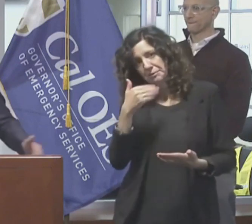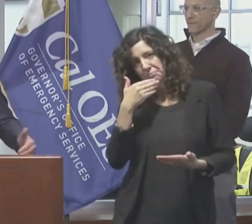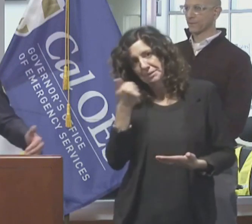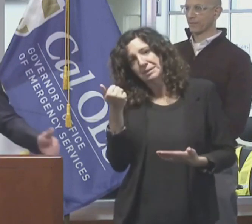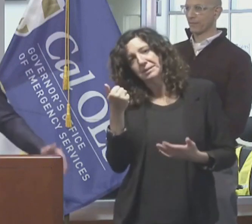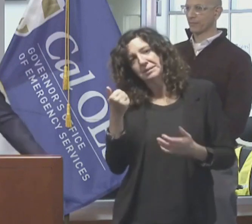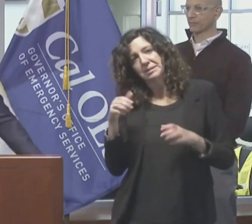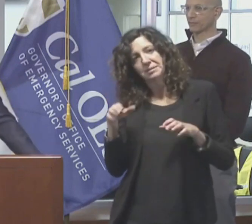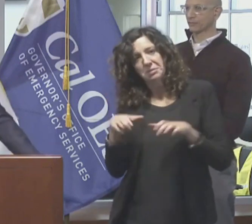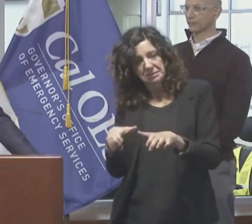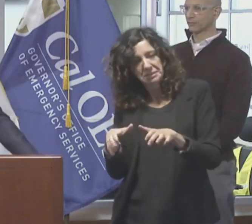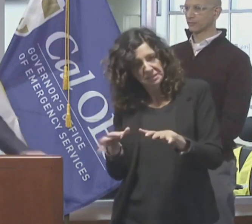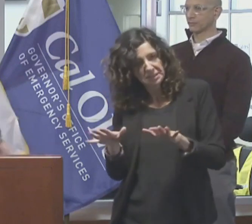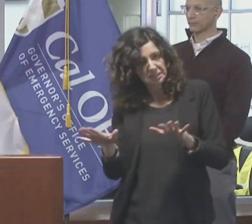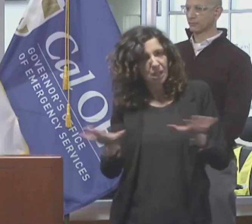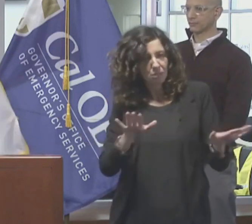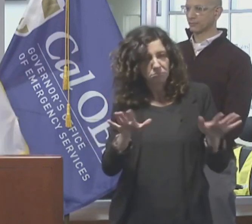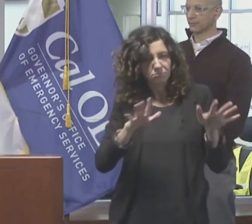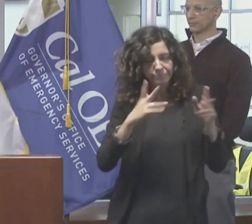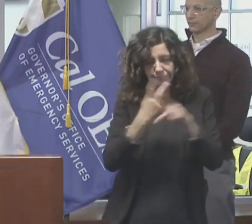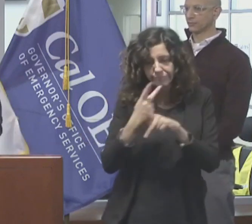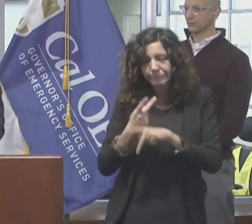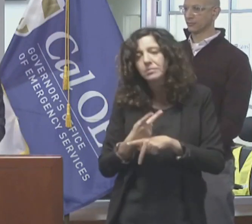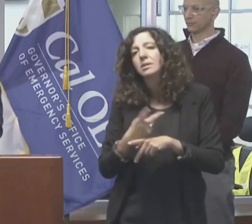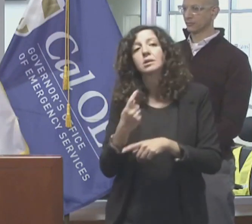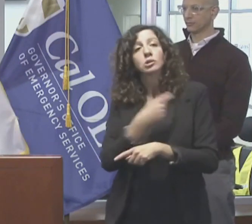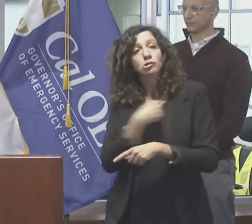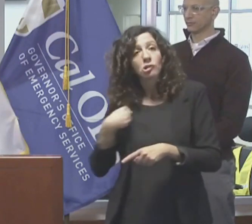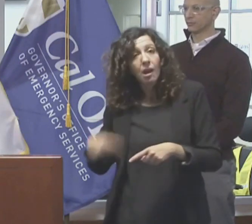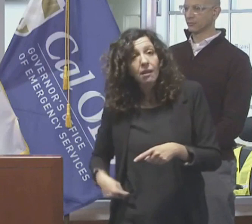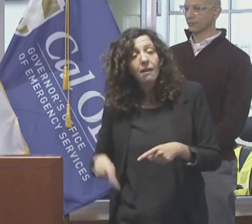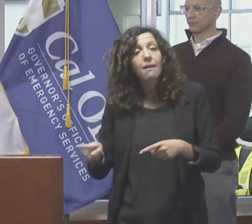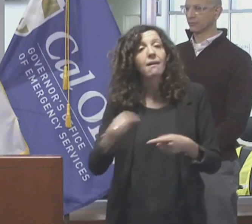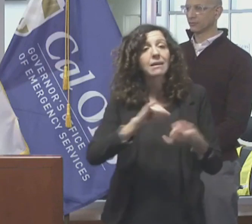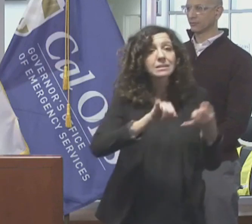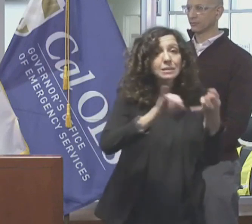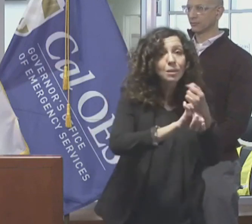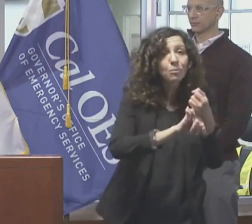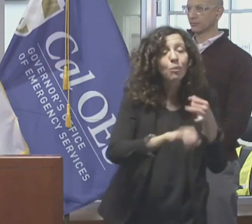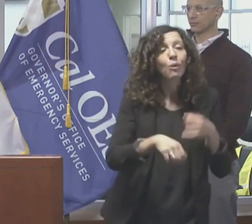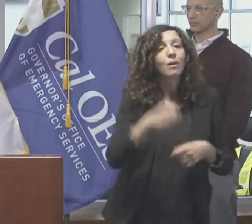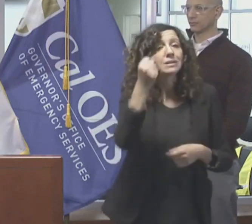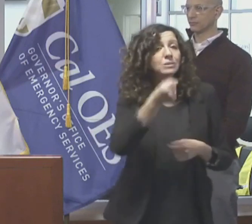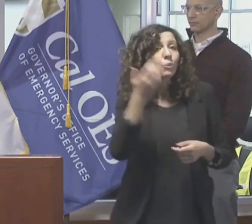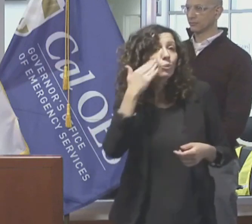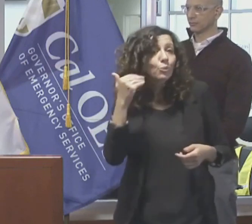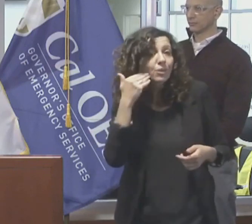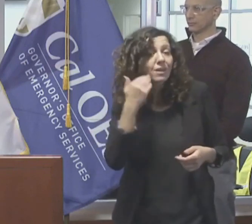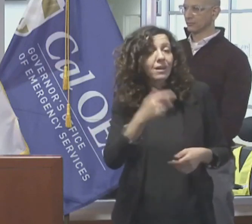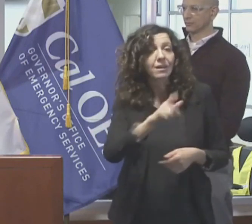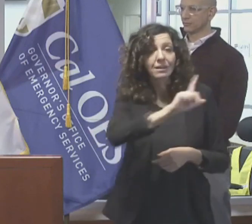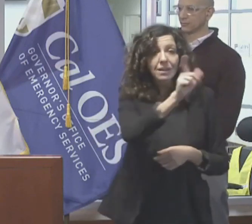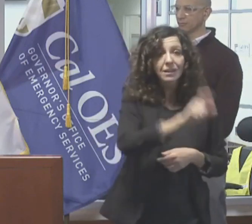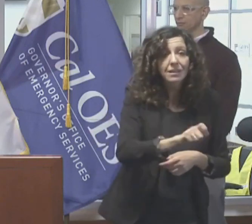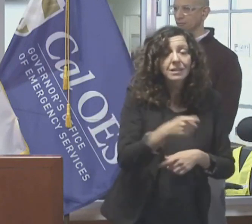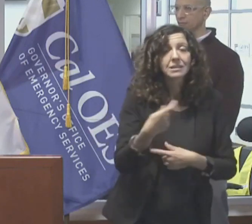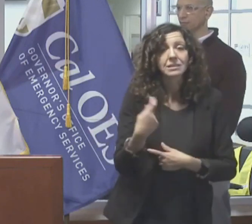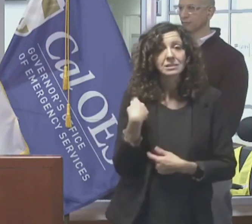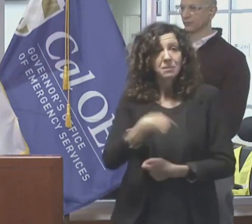as good practices in China, Singapore, South Korea, Italy,